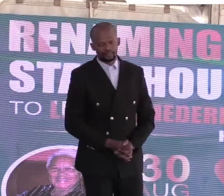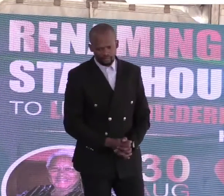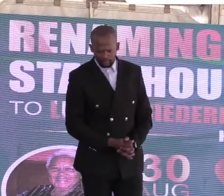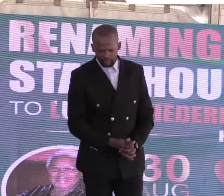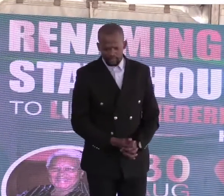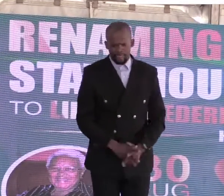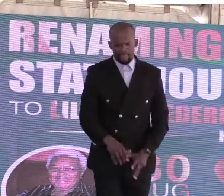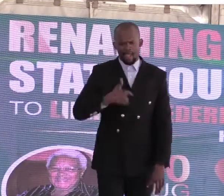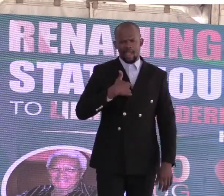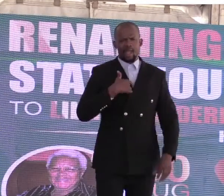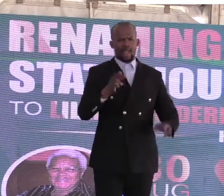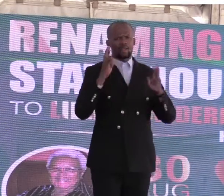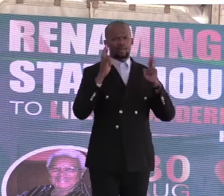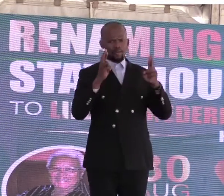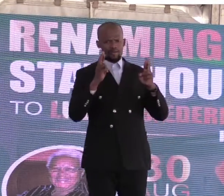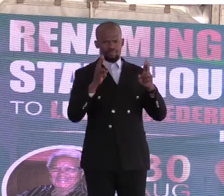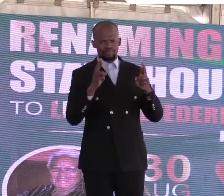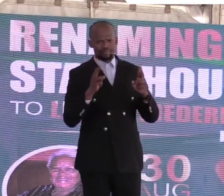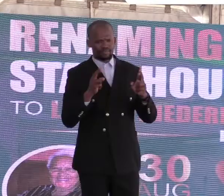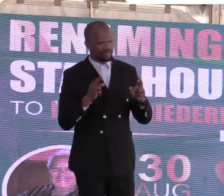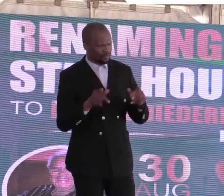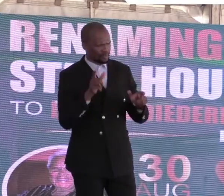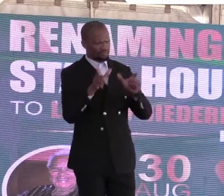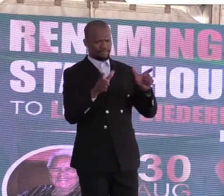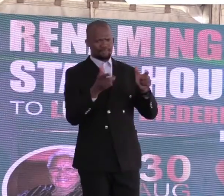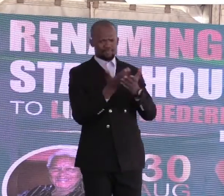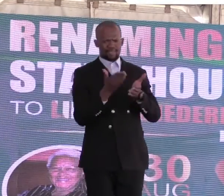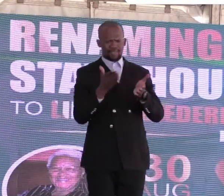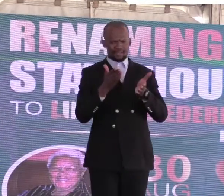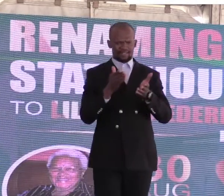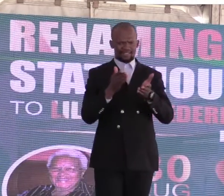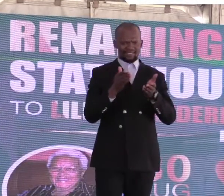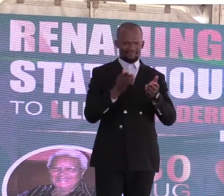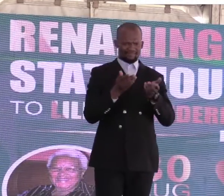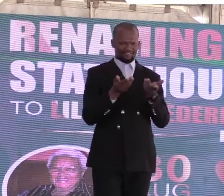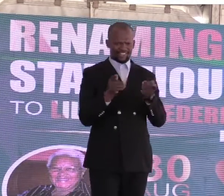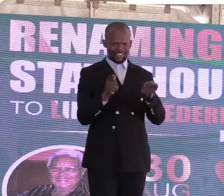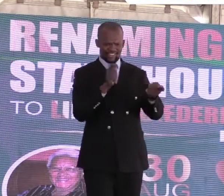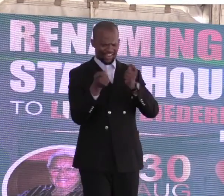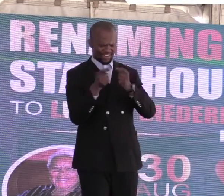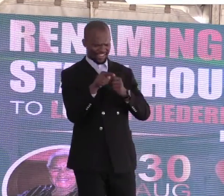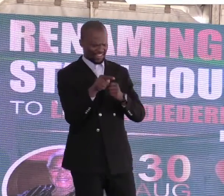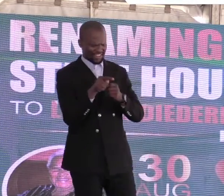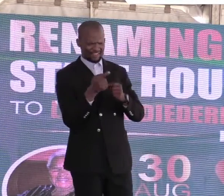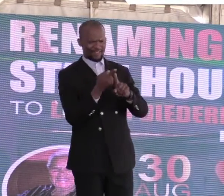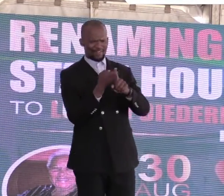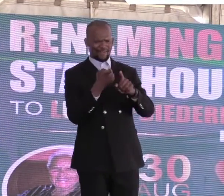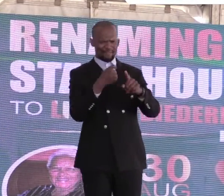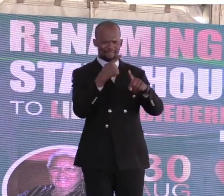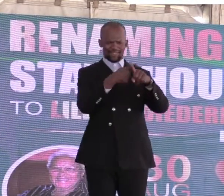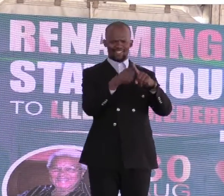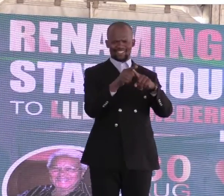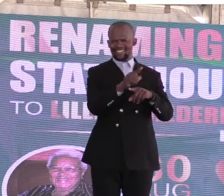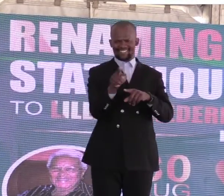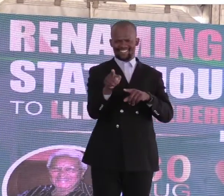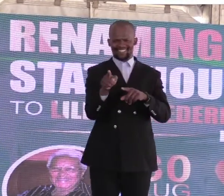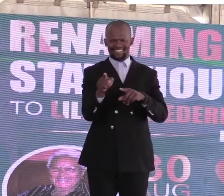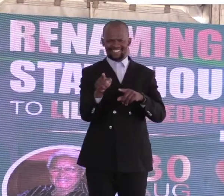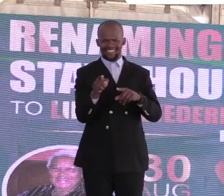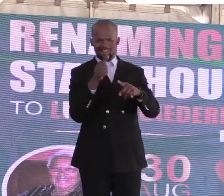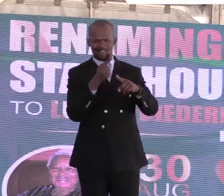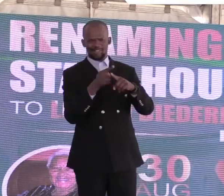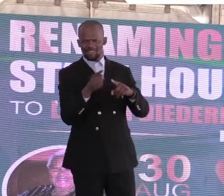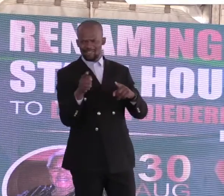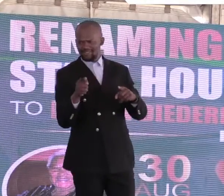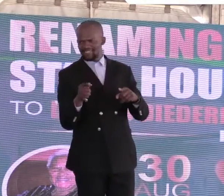And I am hoping that those who are able to translate will humbly do so for me. Literally translated, I think